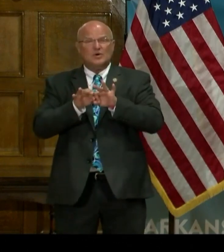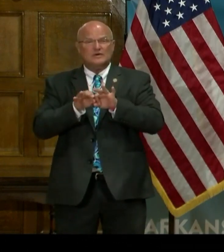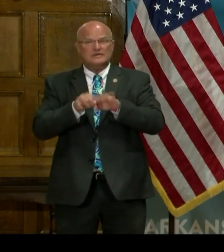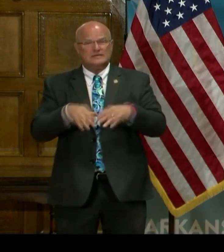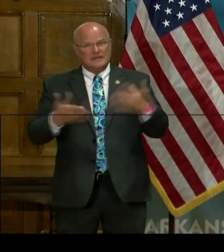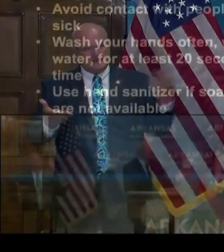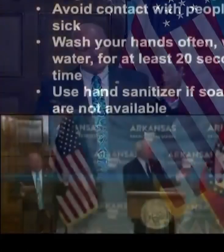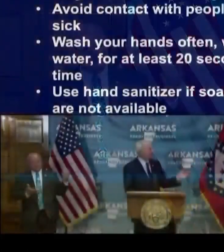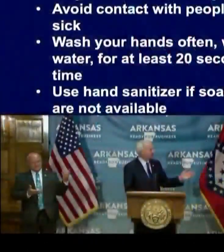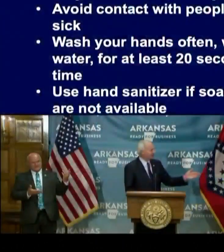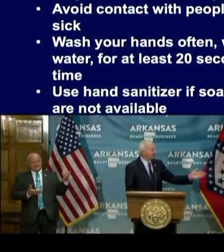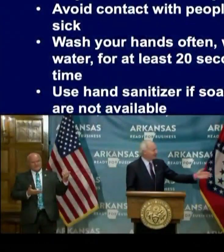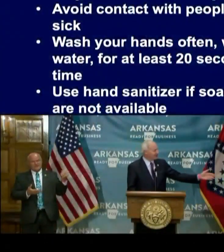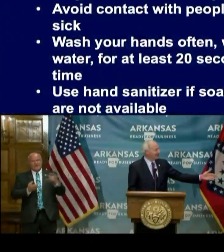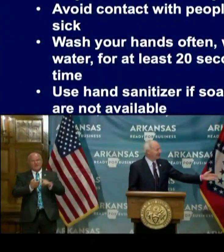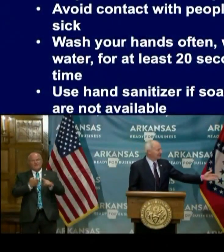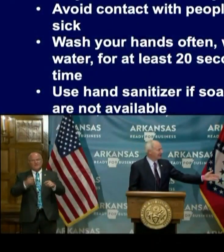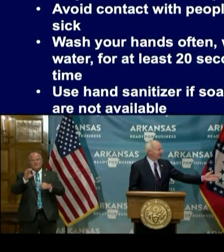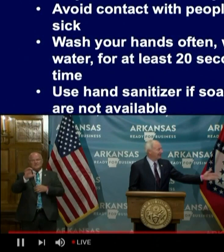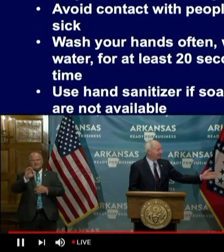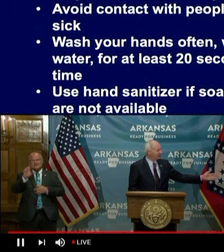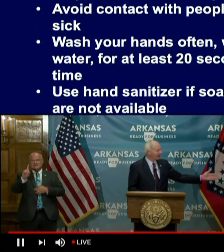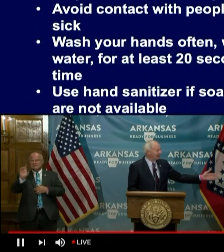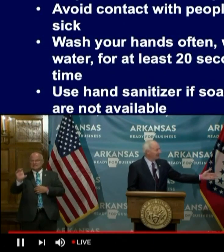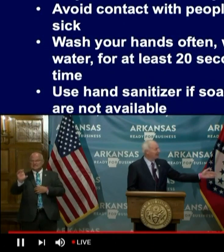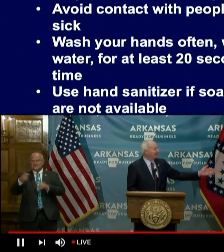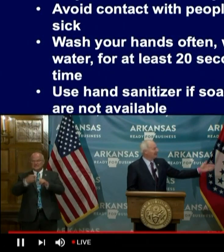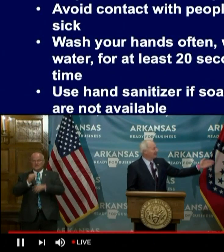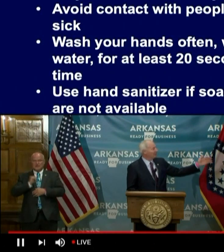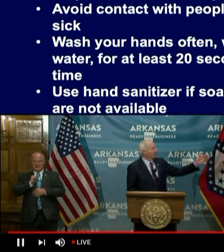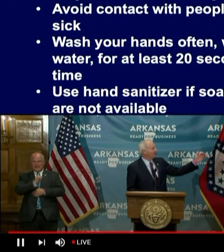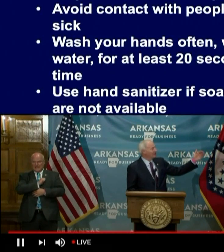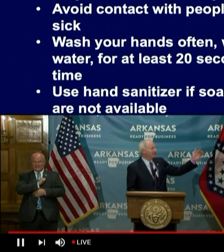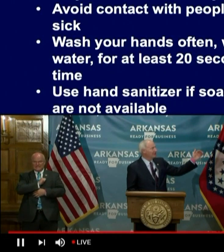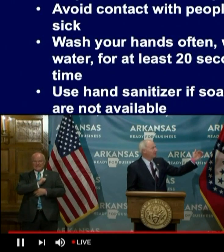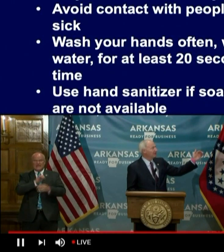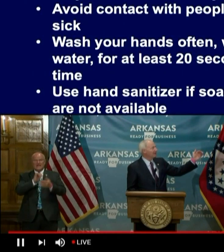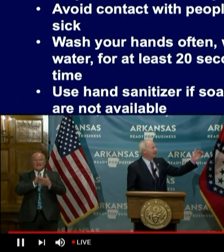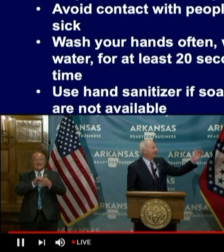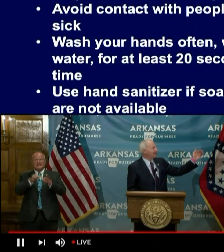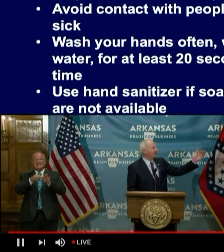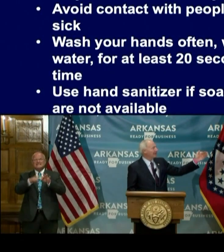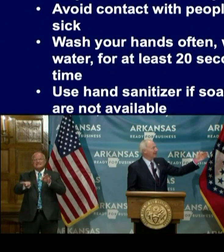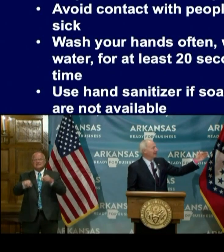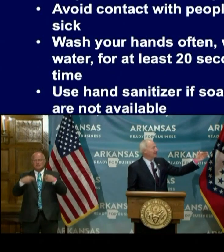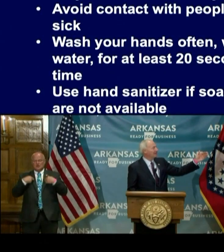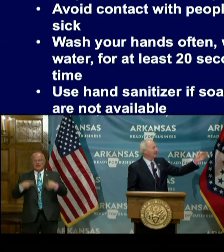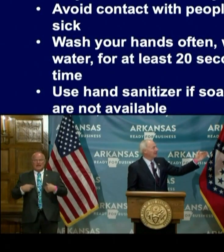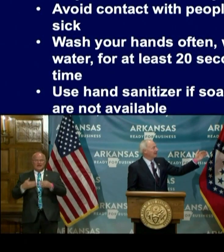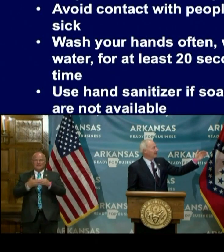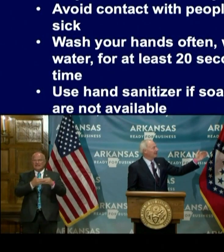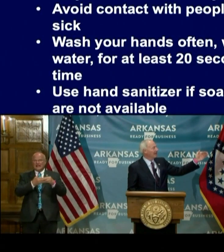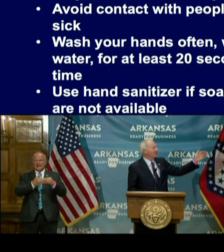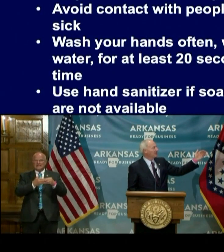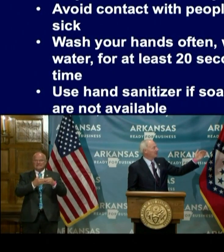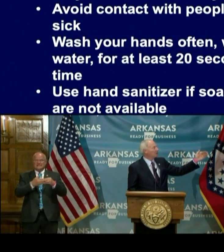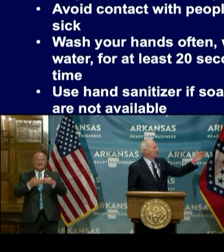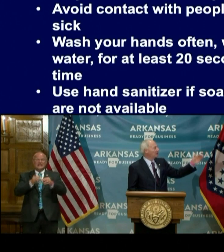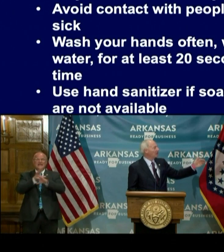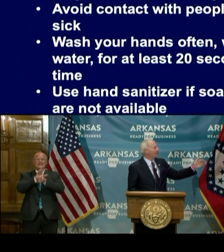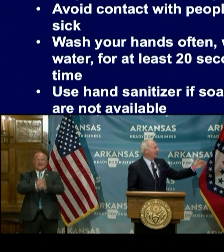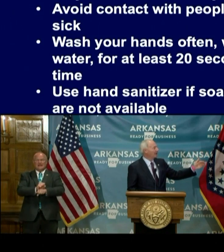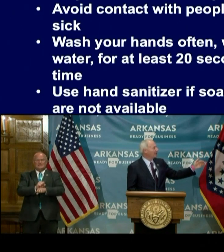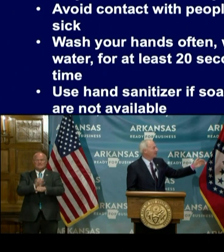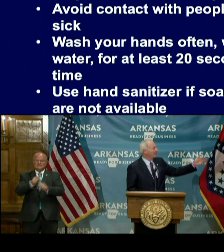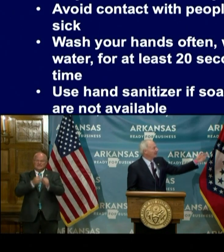to this, which is from the CDC out of Atlanta, which is simple health guides, health habits that